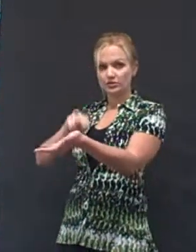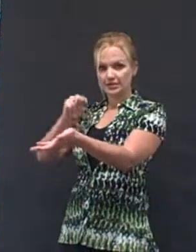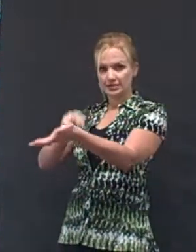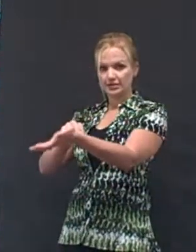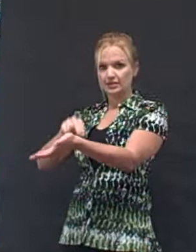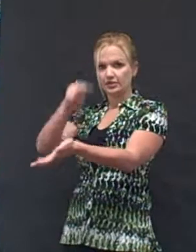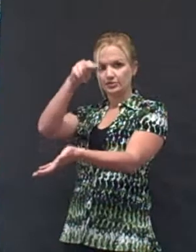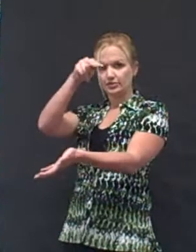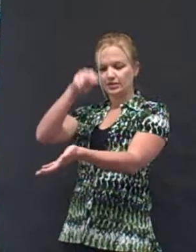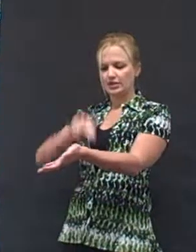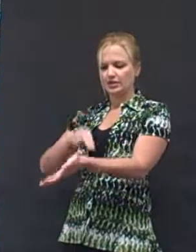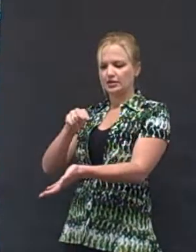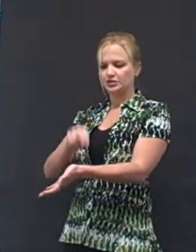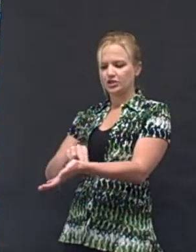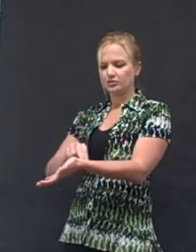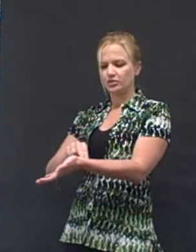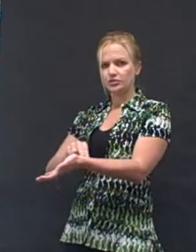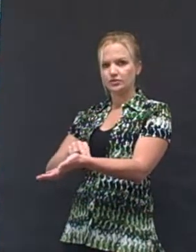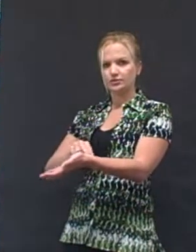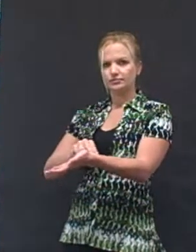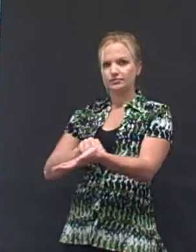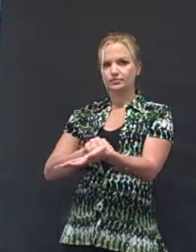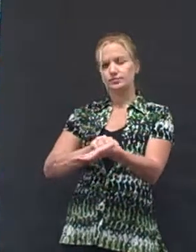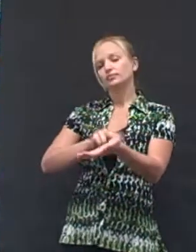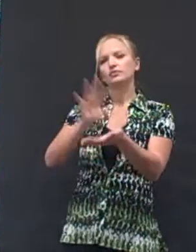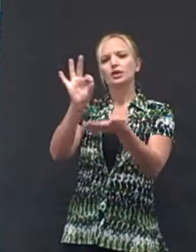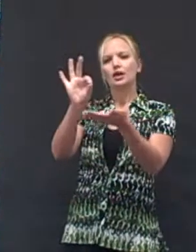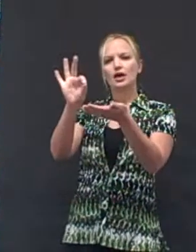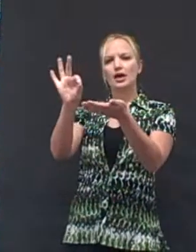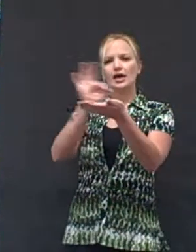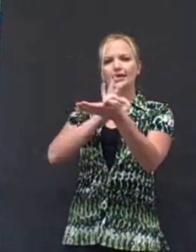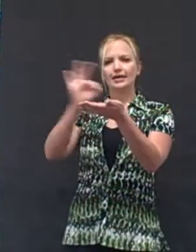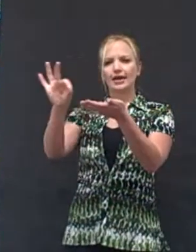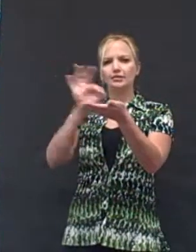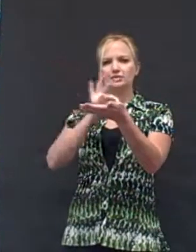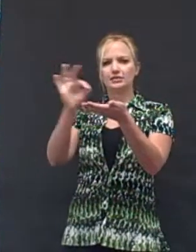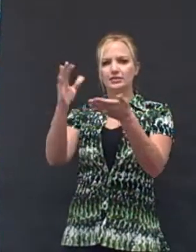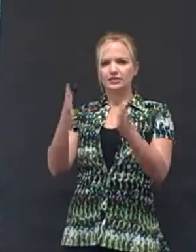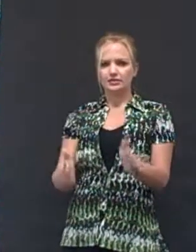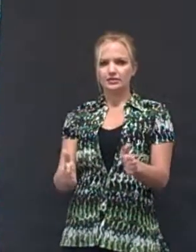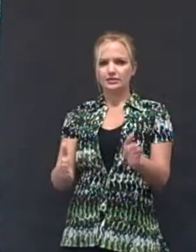Nurse is like doctor, but with the N hand shape, nurse. And accountant.